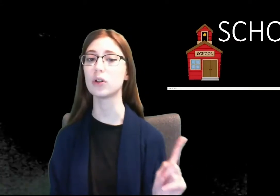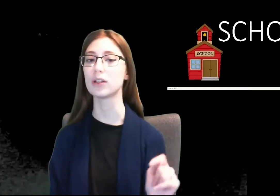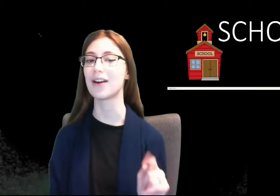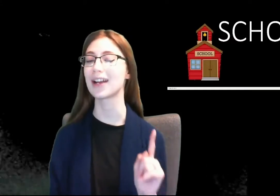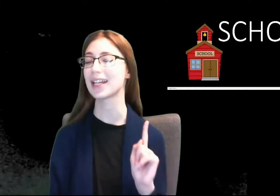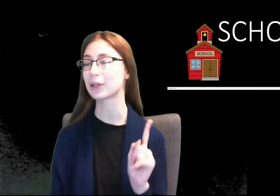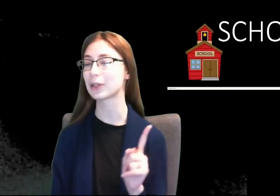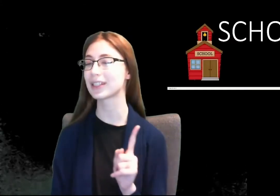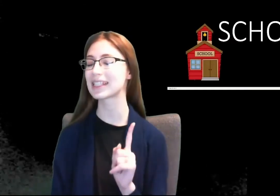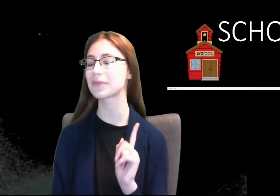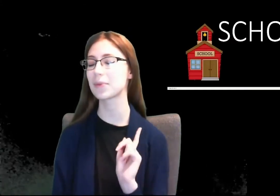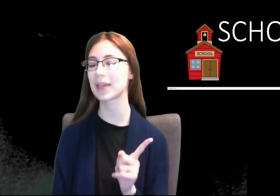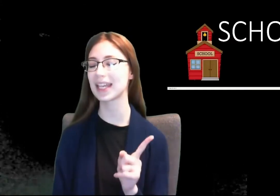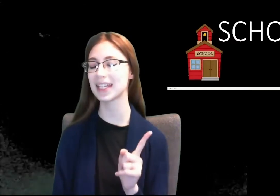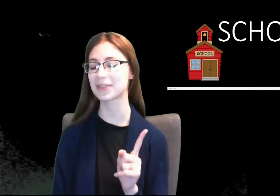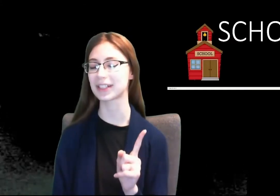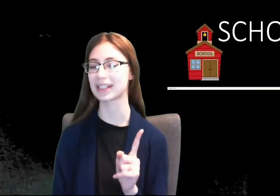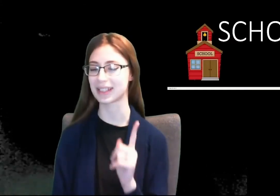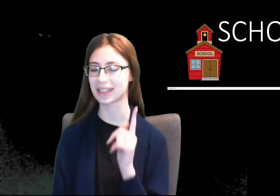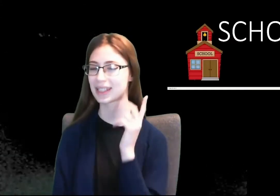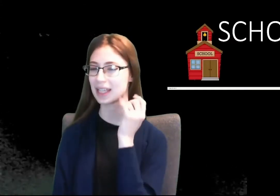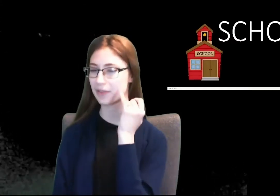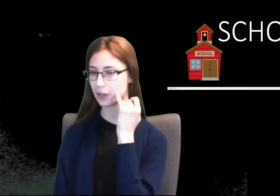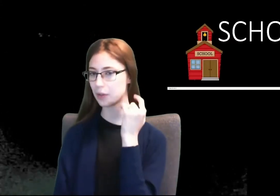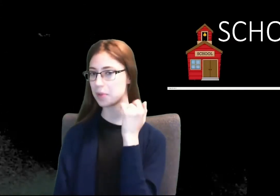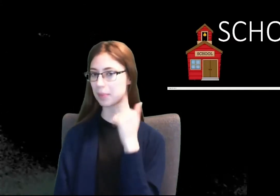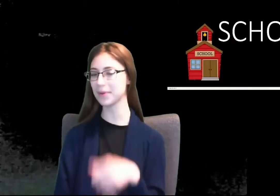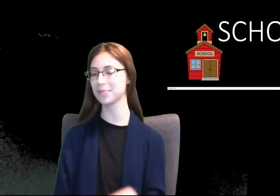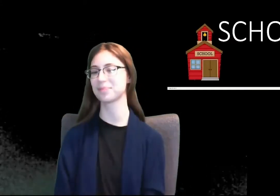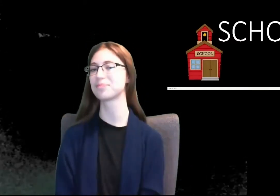School. All right, you learned this from the beginning of the lesson. See if you can remember.